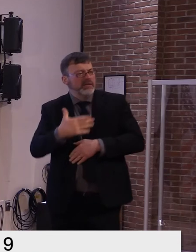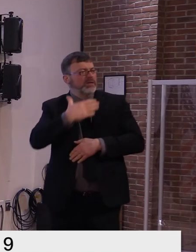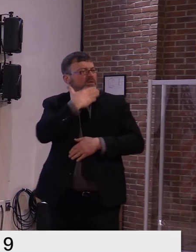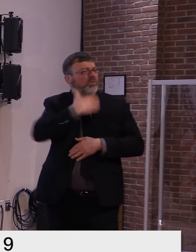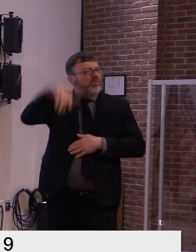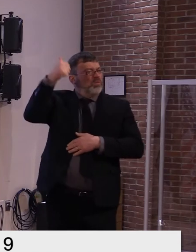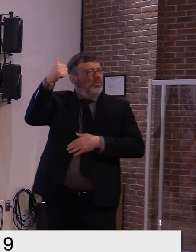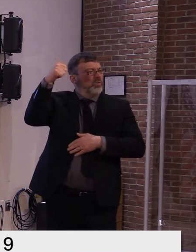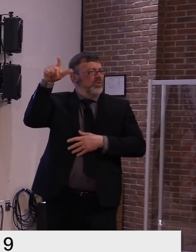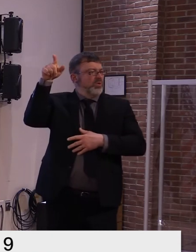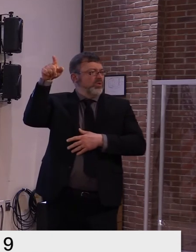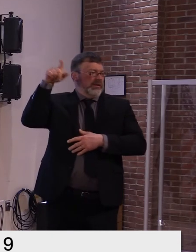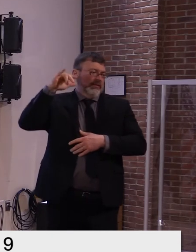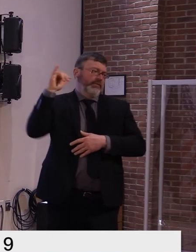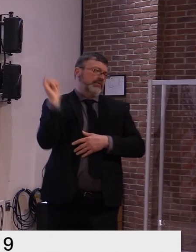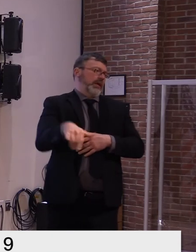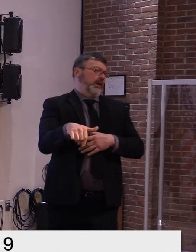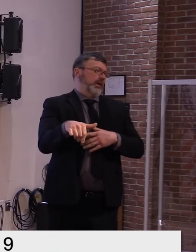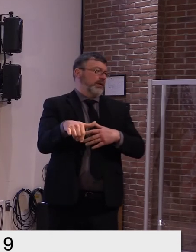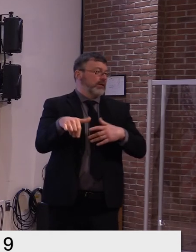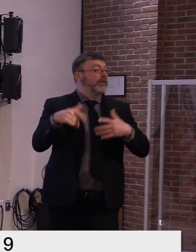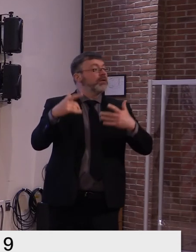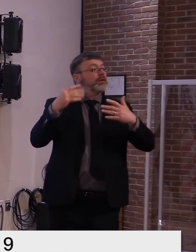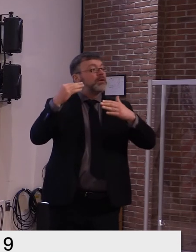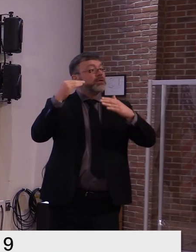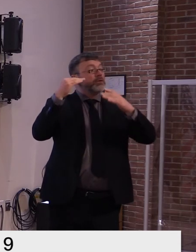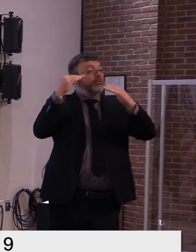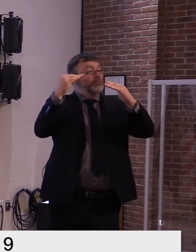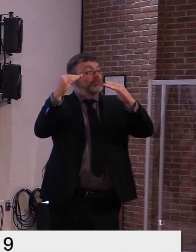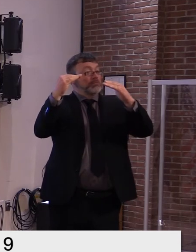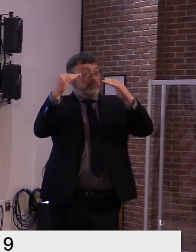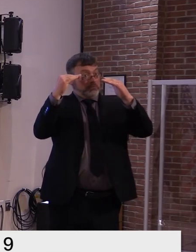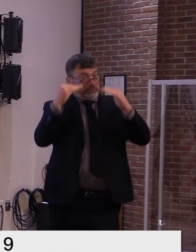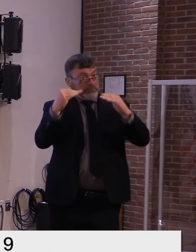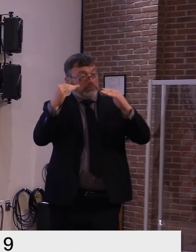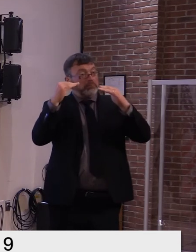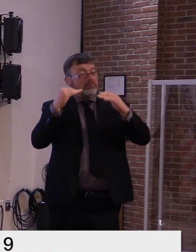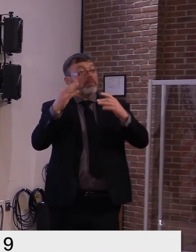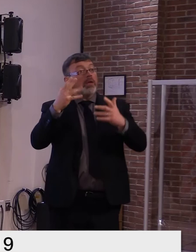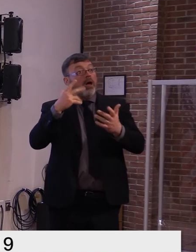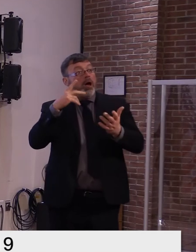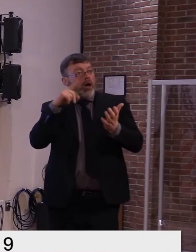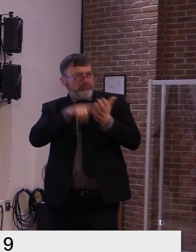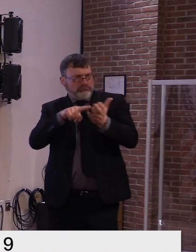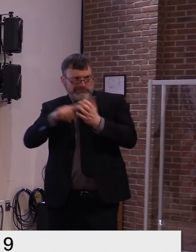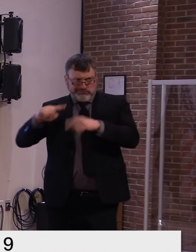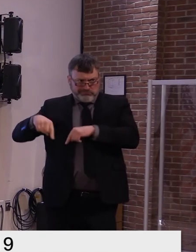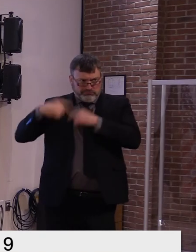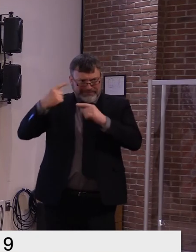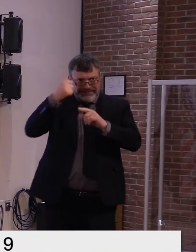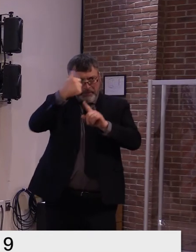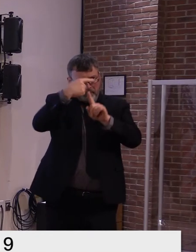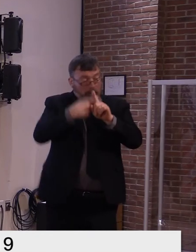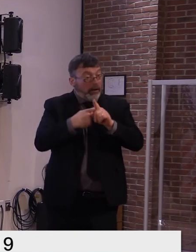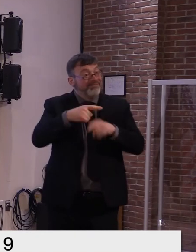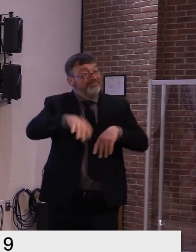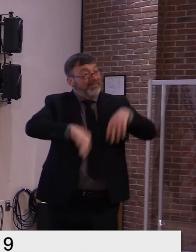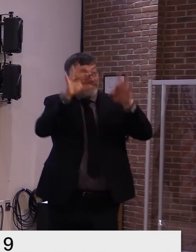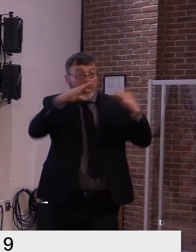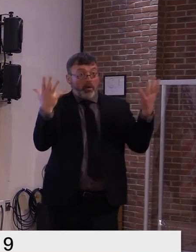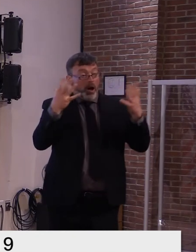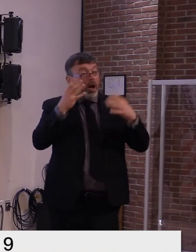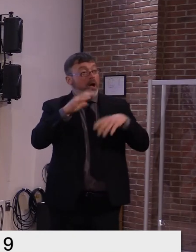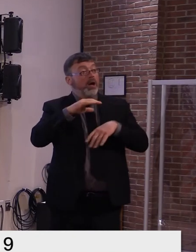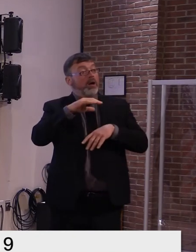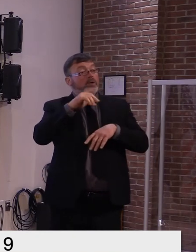65, your chances of dying from this virus are greatly reduced. I'm not saying you can't, but they're